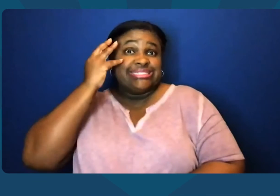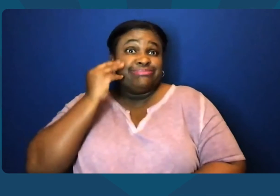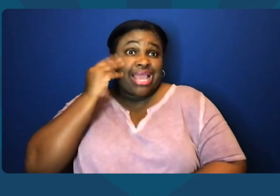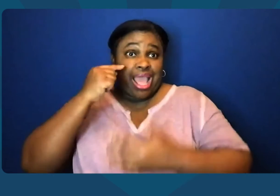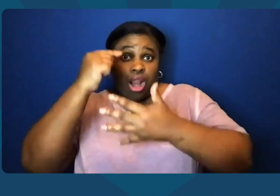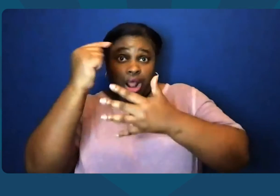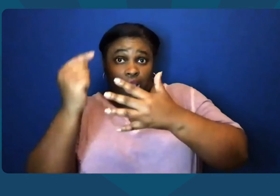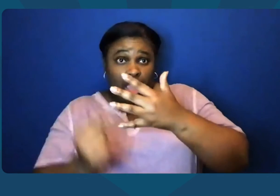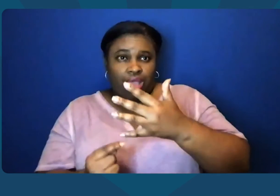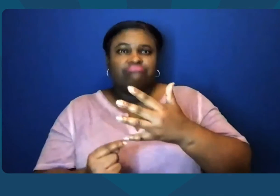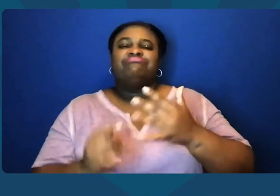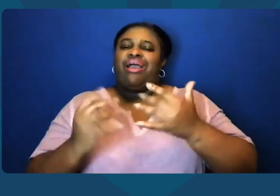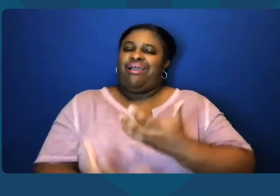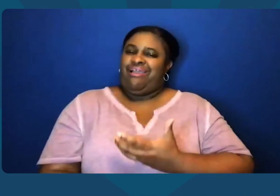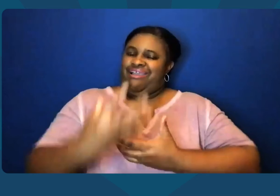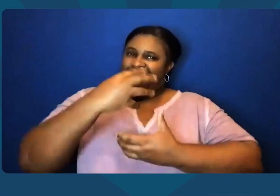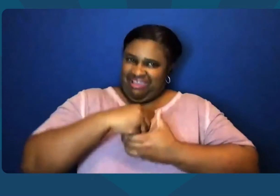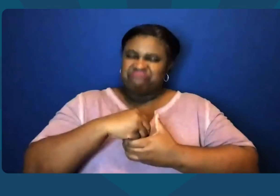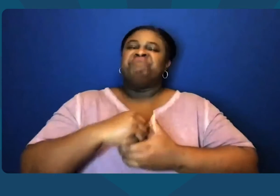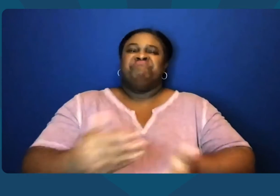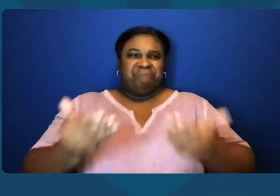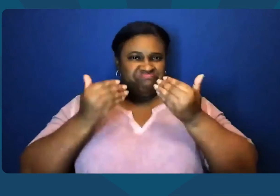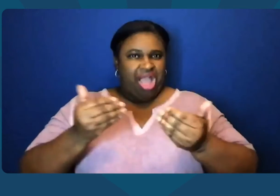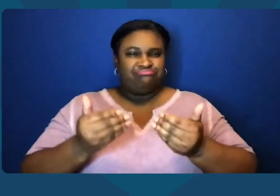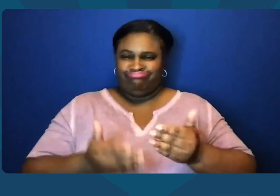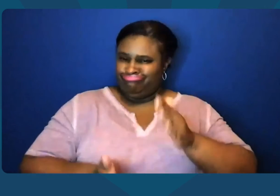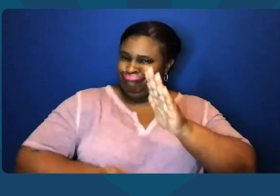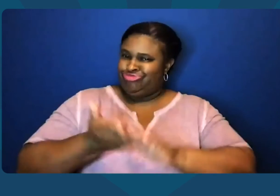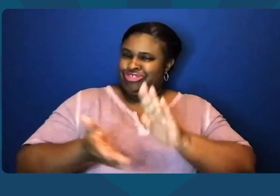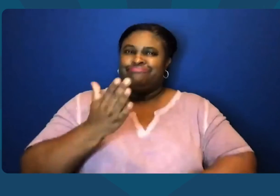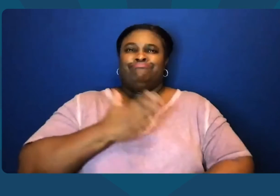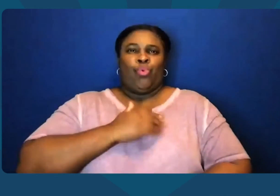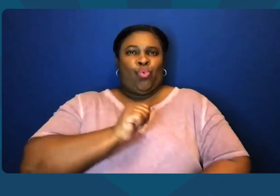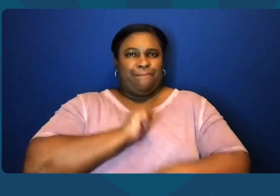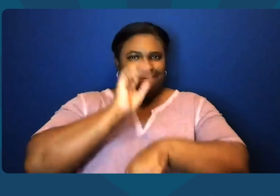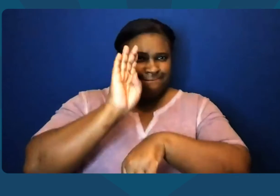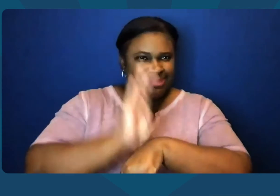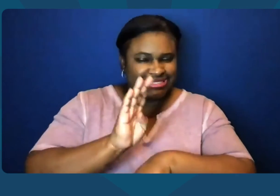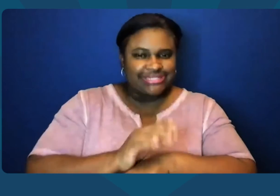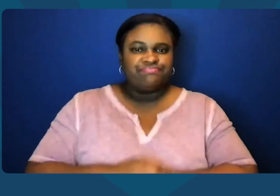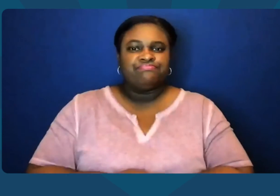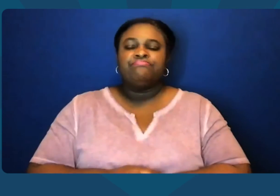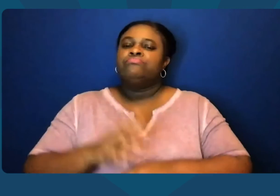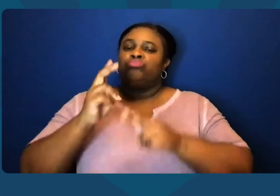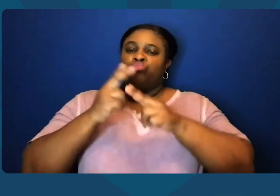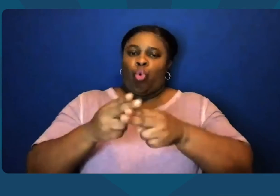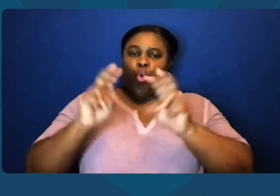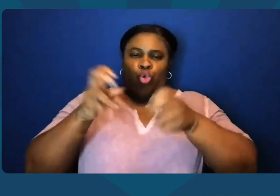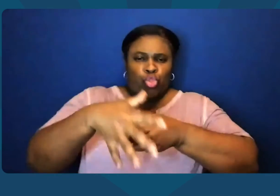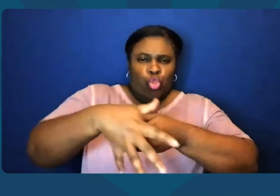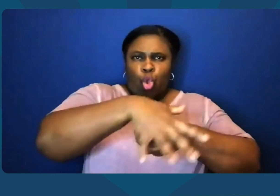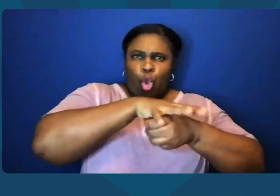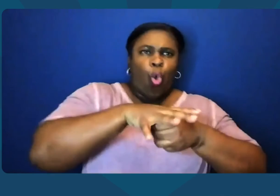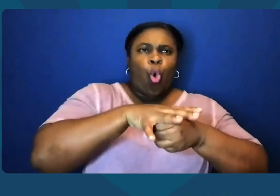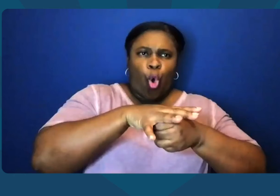All of those experiences culminated in me running my own business, a local junk hauling and